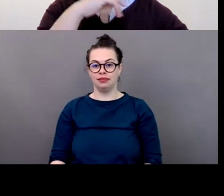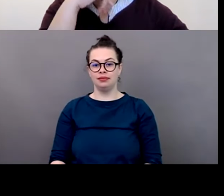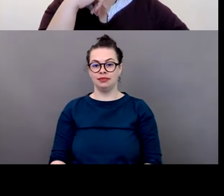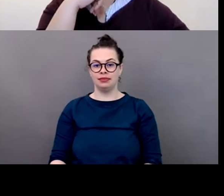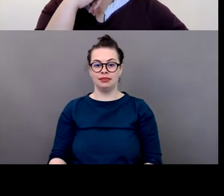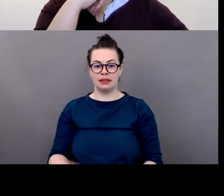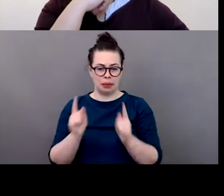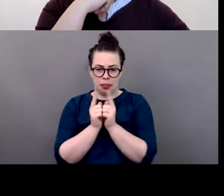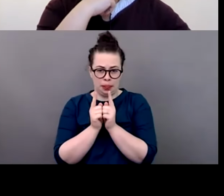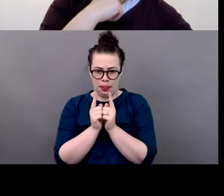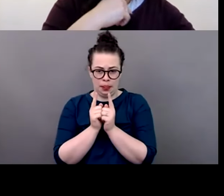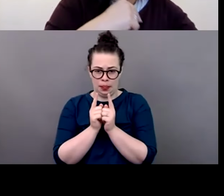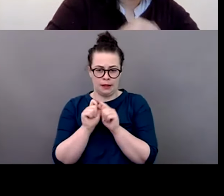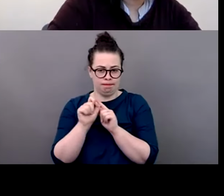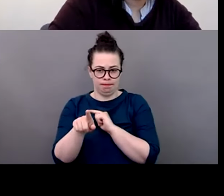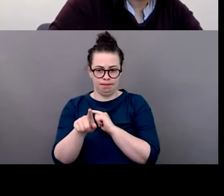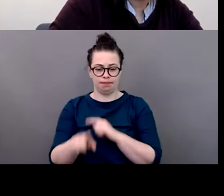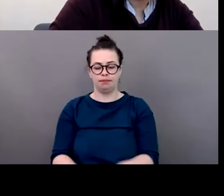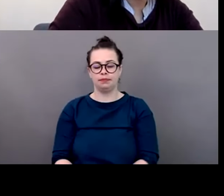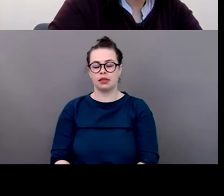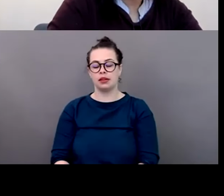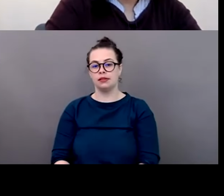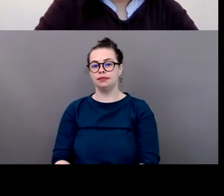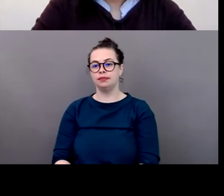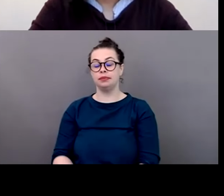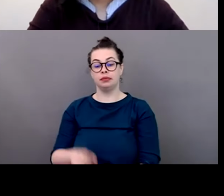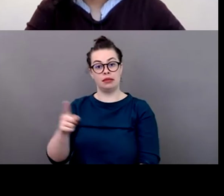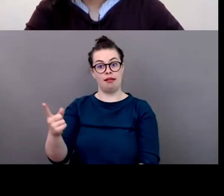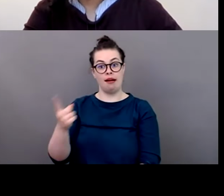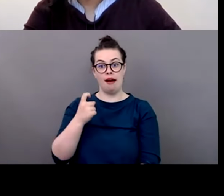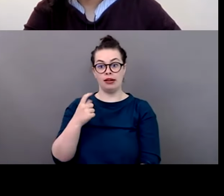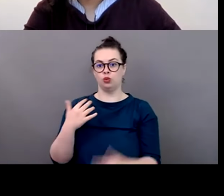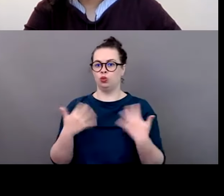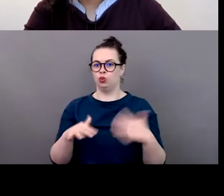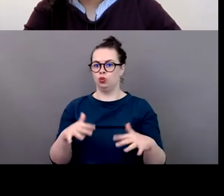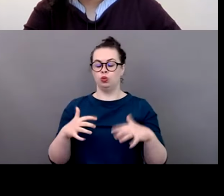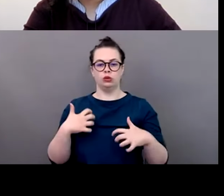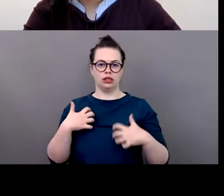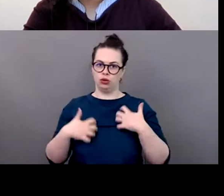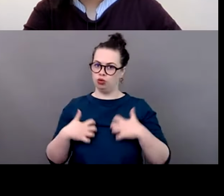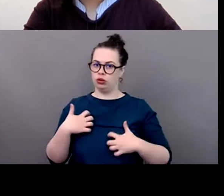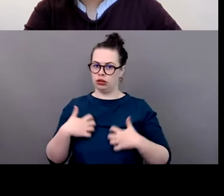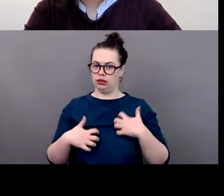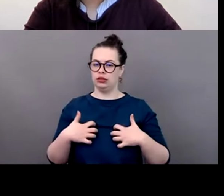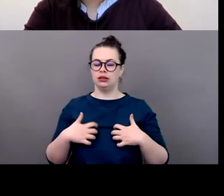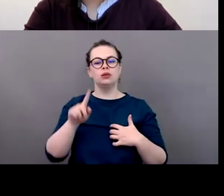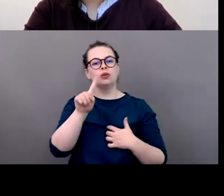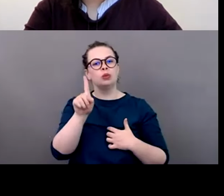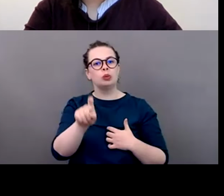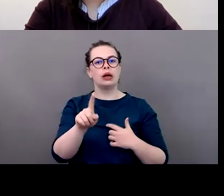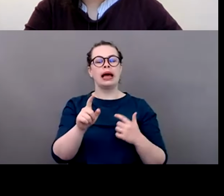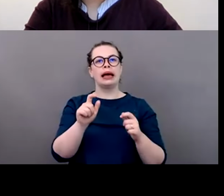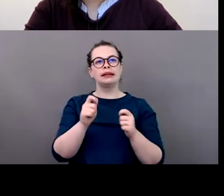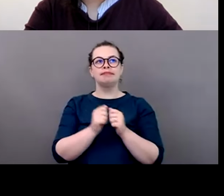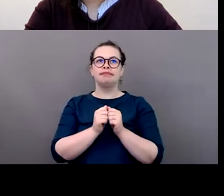note. It's a very interesting question because there's a lot of debate about how a certain view prevails.